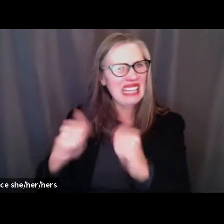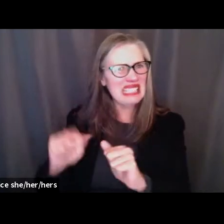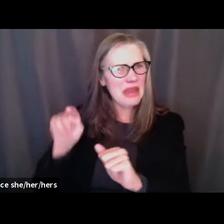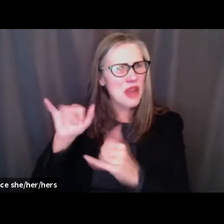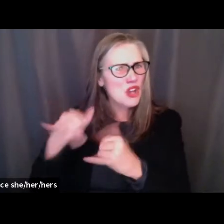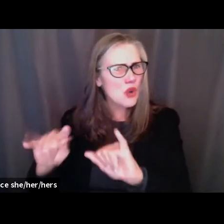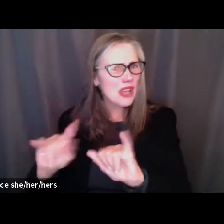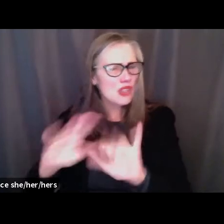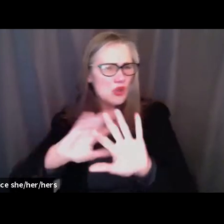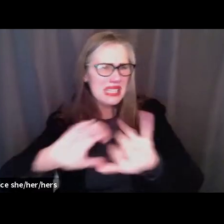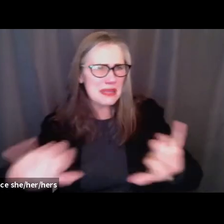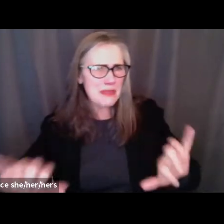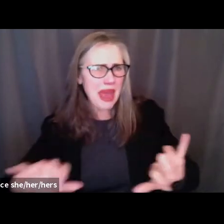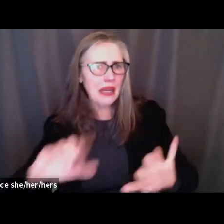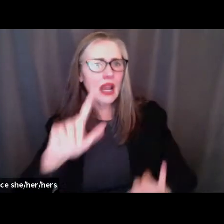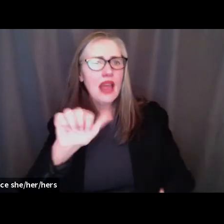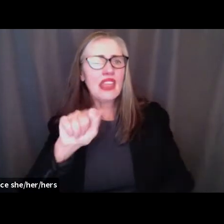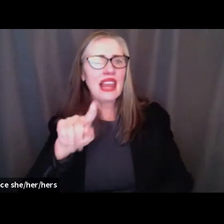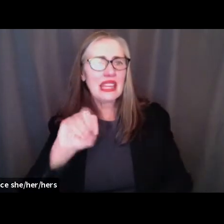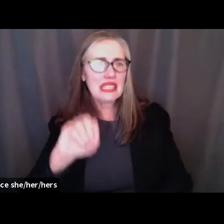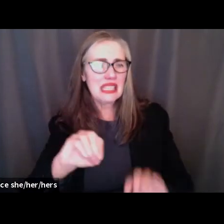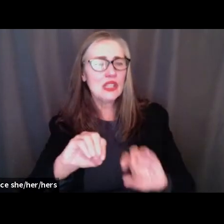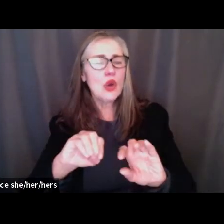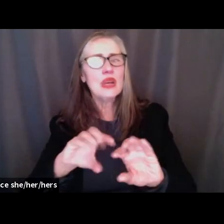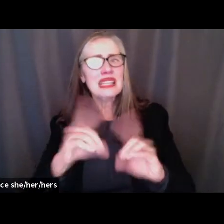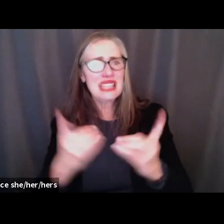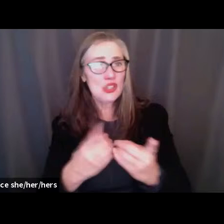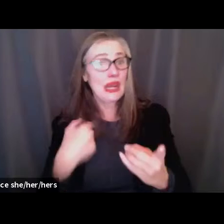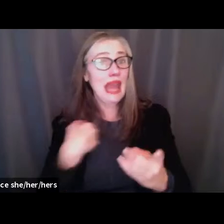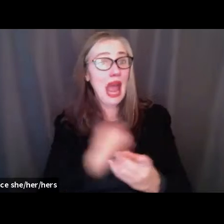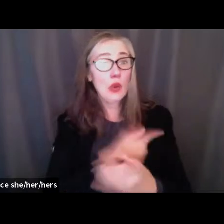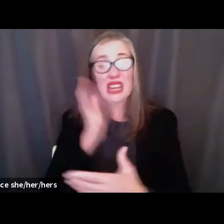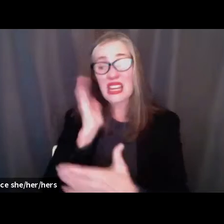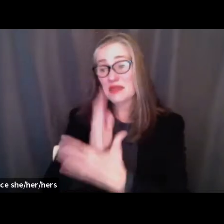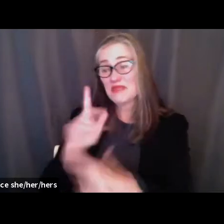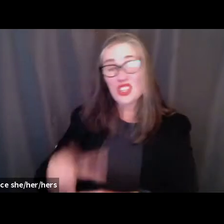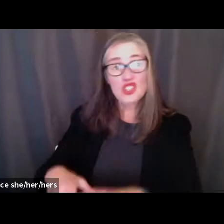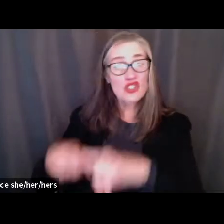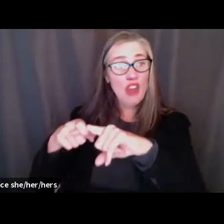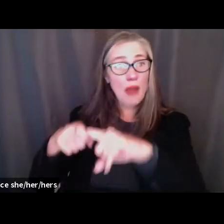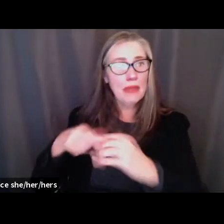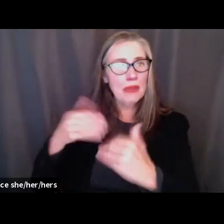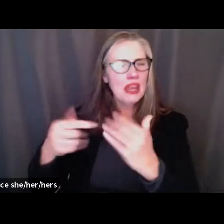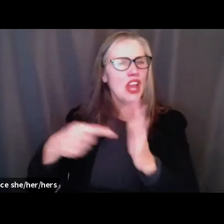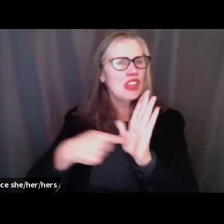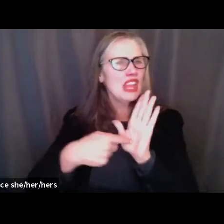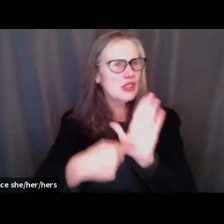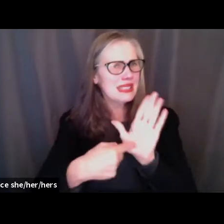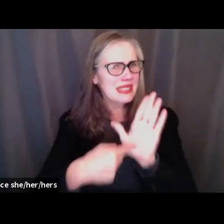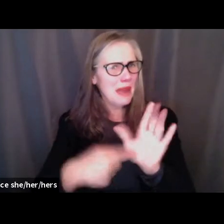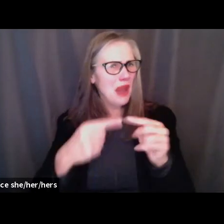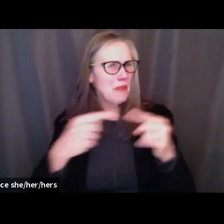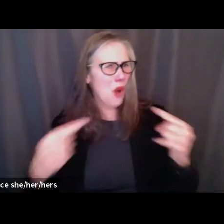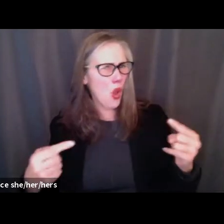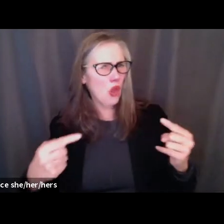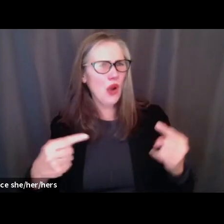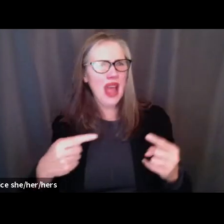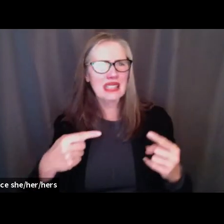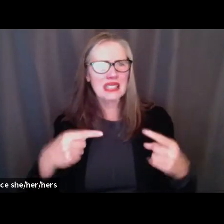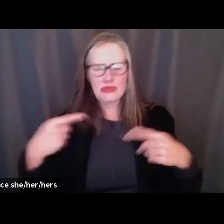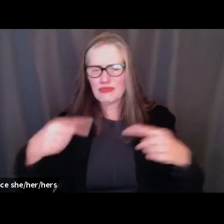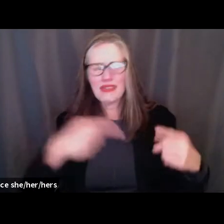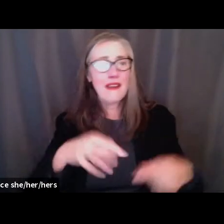performing district and how we stopped the process. They reviewed examples of polarized voting and population growth in Yolo.